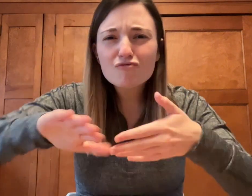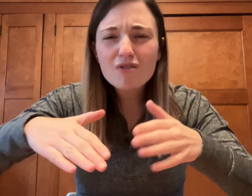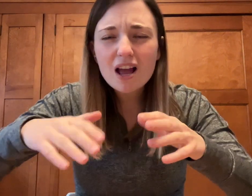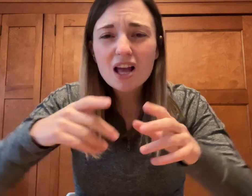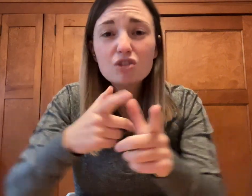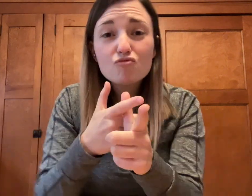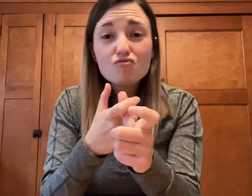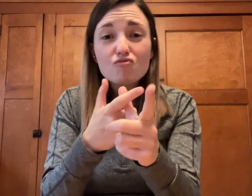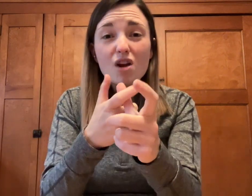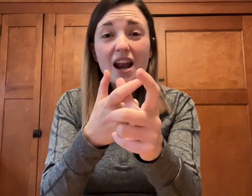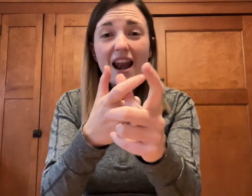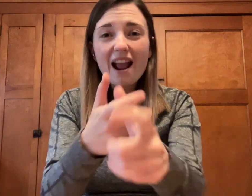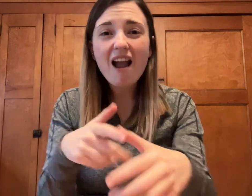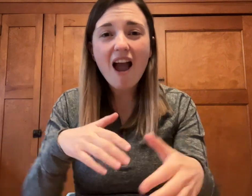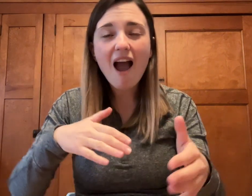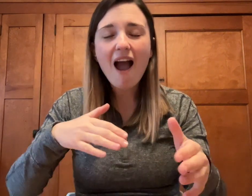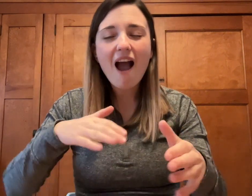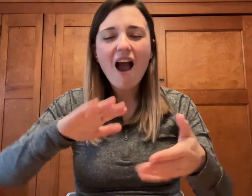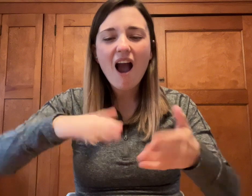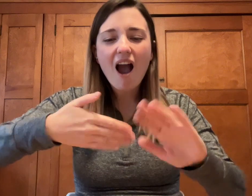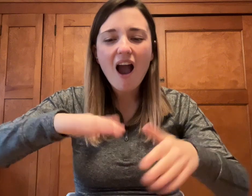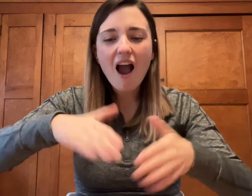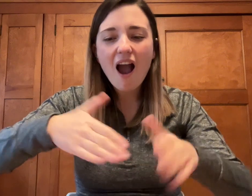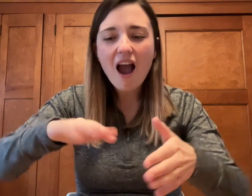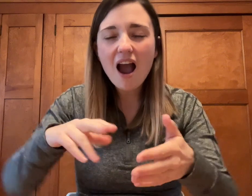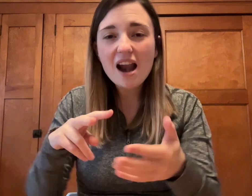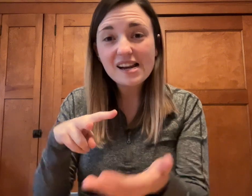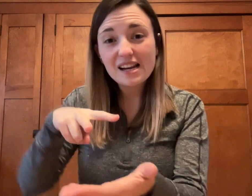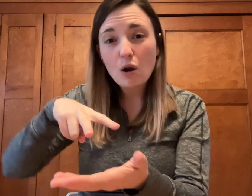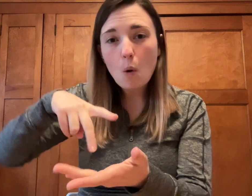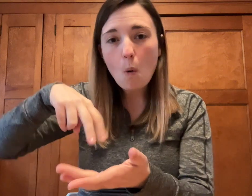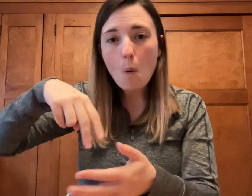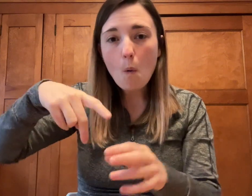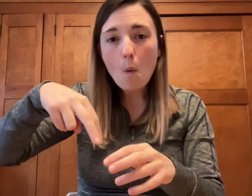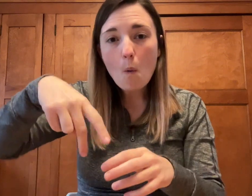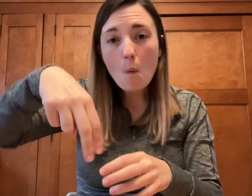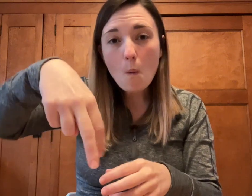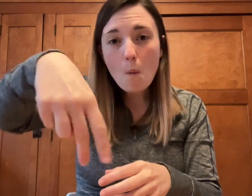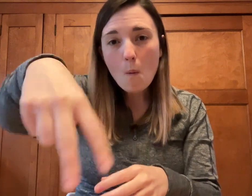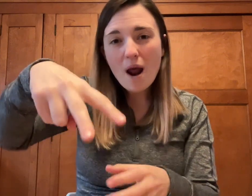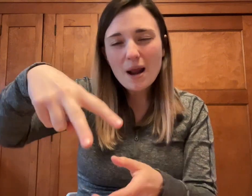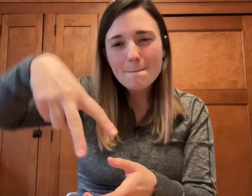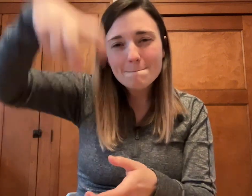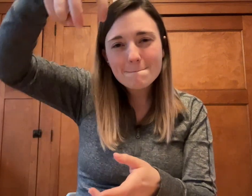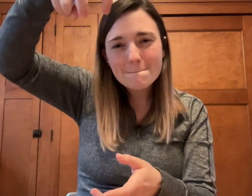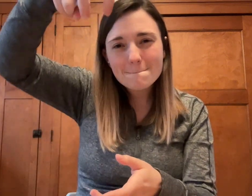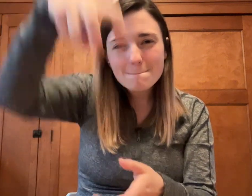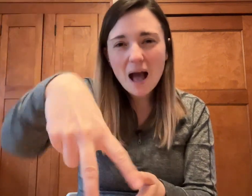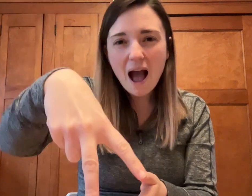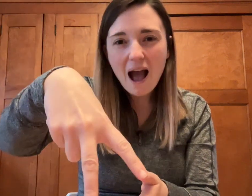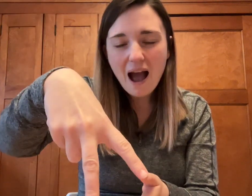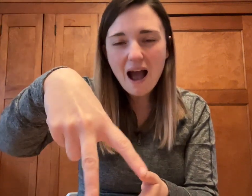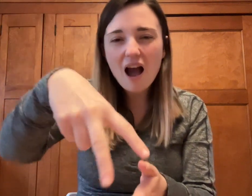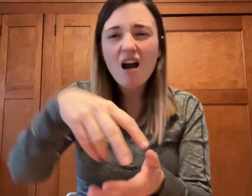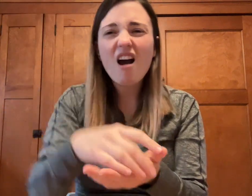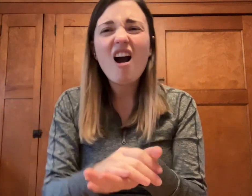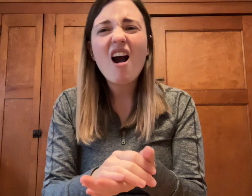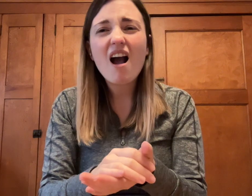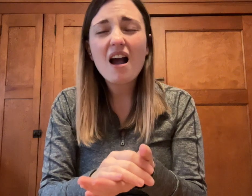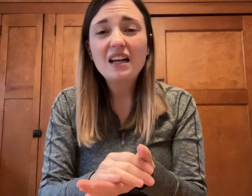1, 2, 3, 4, 1, 2, 3, 4. Off the board. Big hit, boy. Boom. He's up in the air. He's driving forward. He lands. All of a sudden, he realizes, the takeoff.